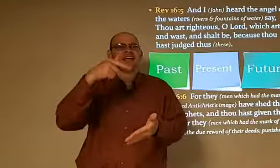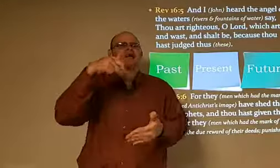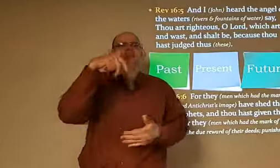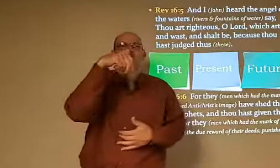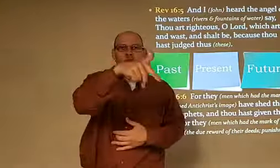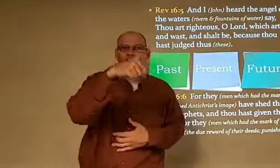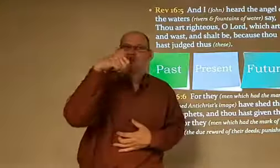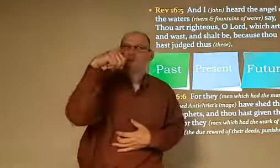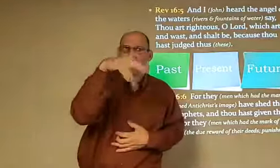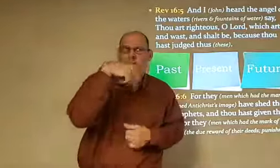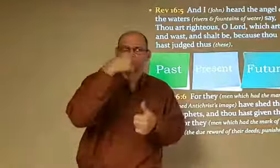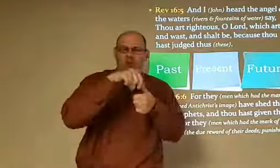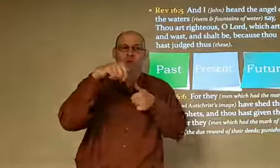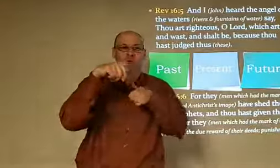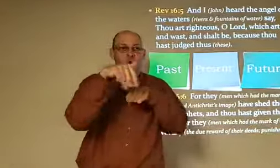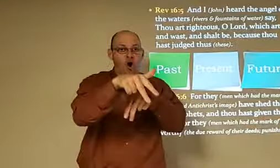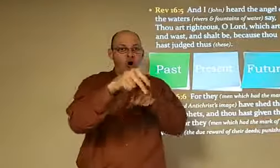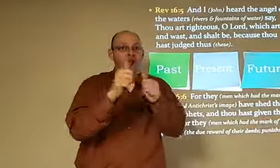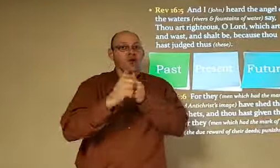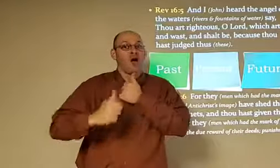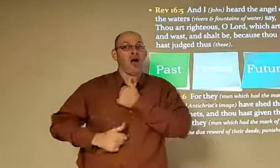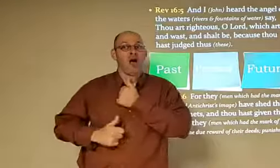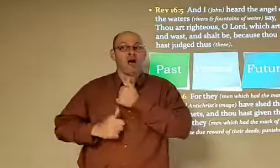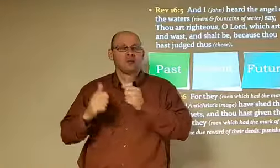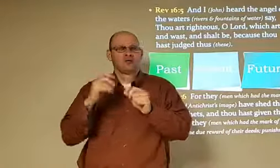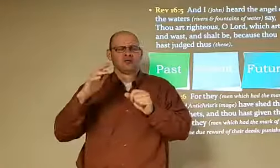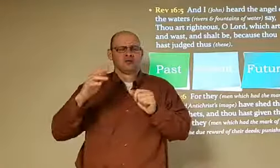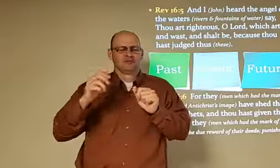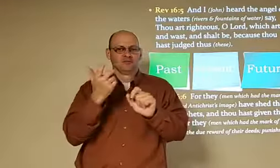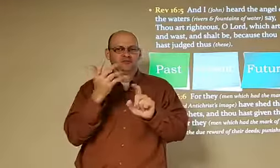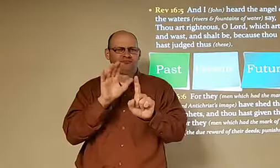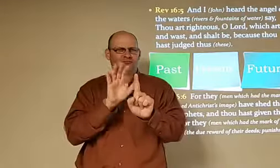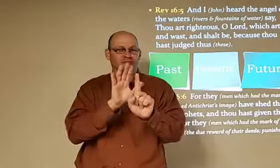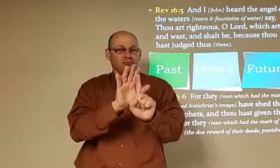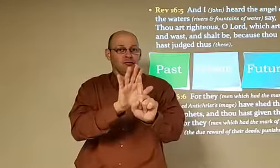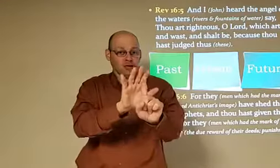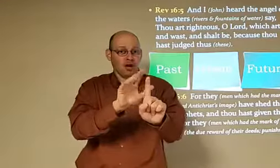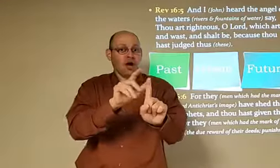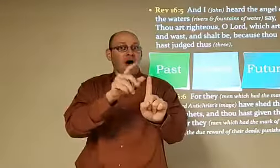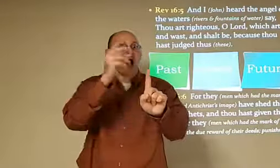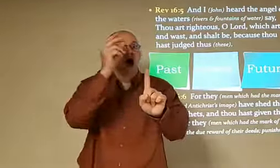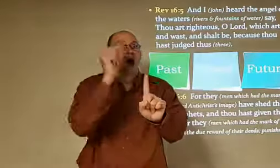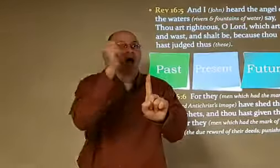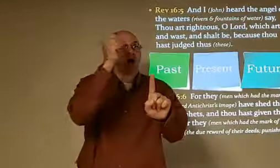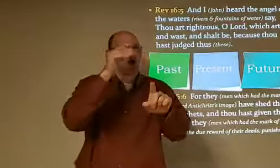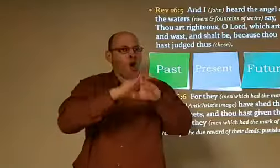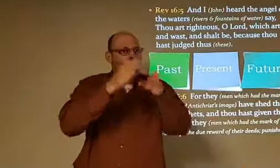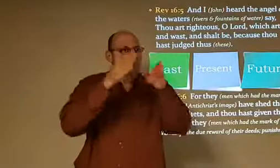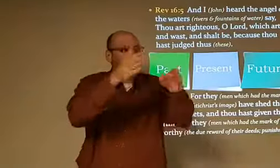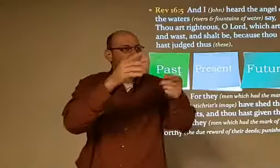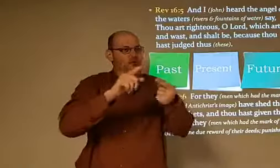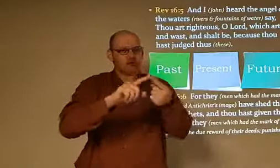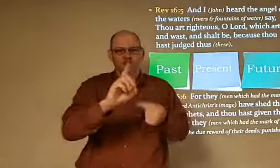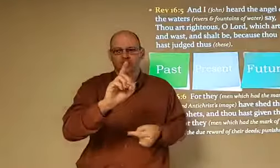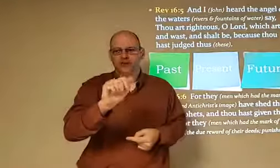didn't say he was riding. He was walking. Okay, so he was walking, and, you know, those following behind him. And